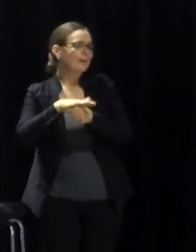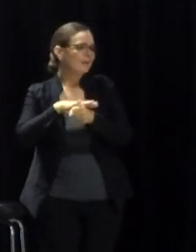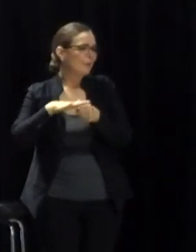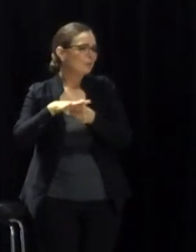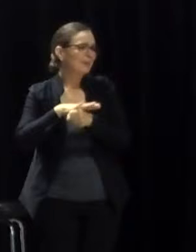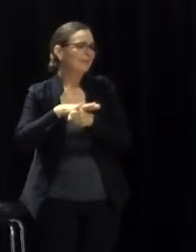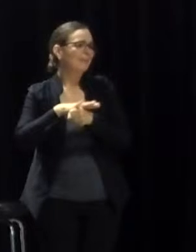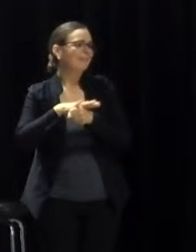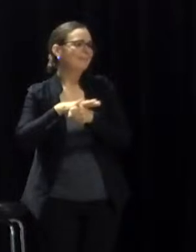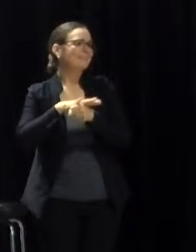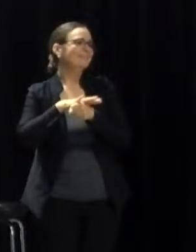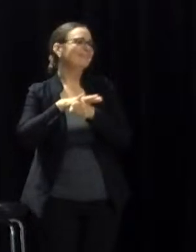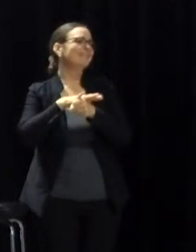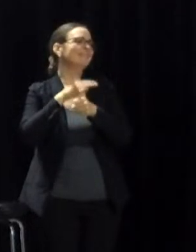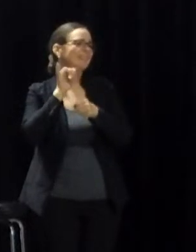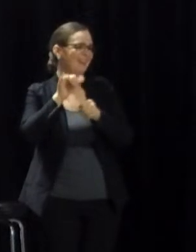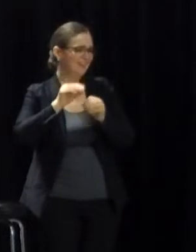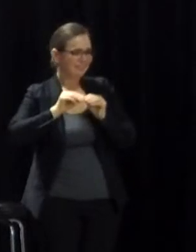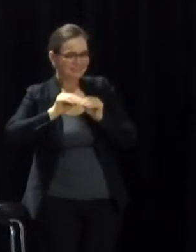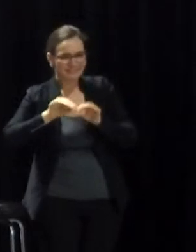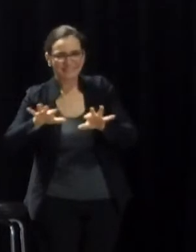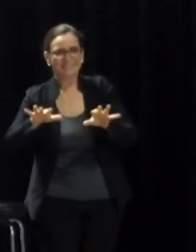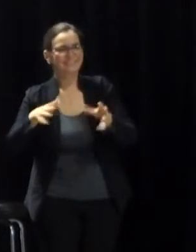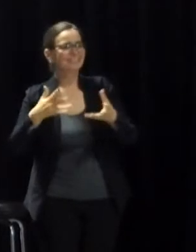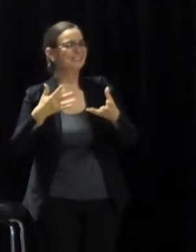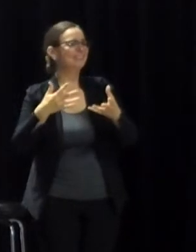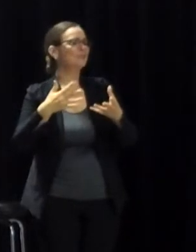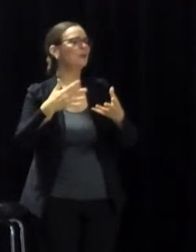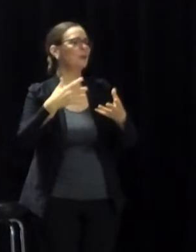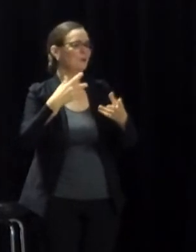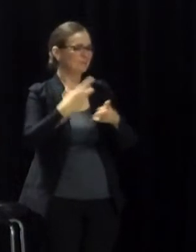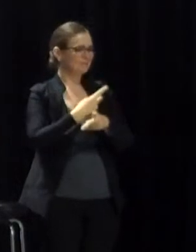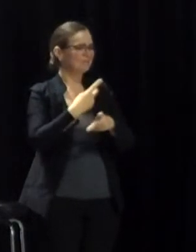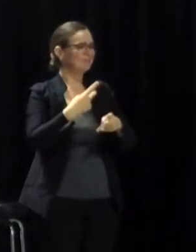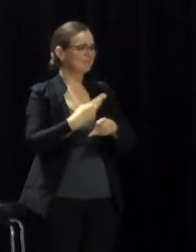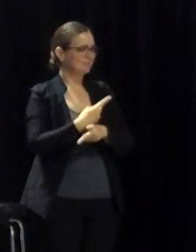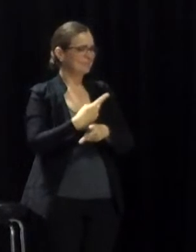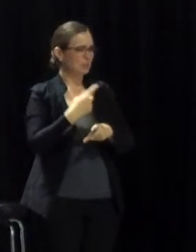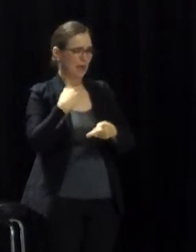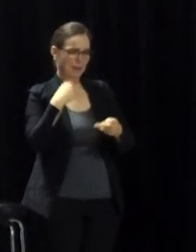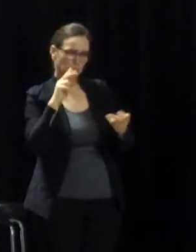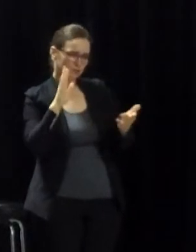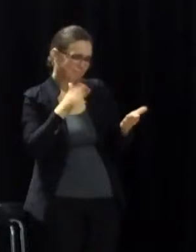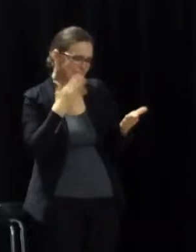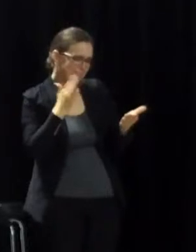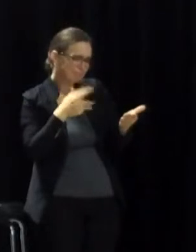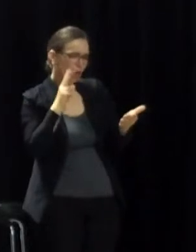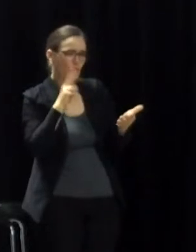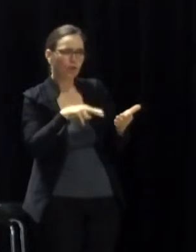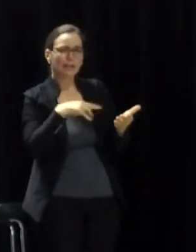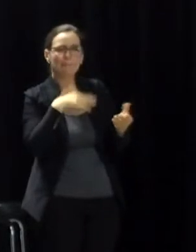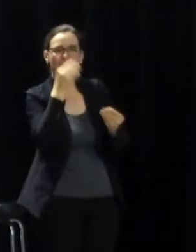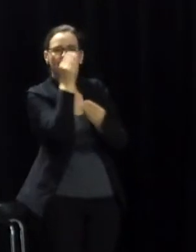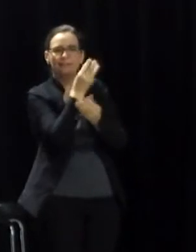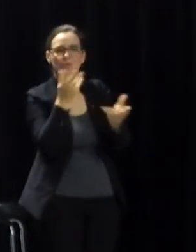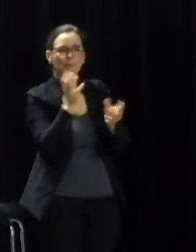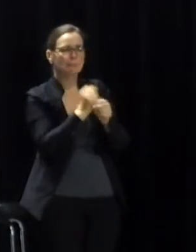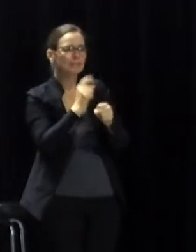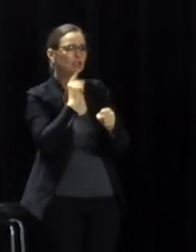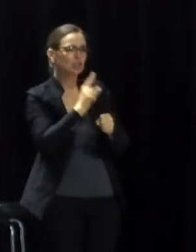who's the workplace, I'm looking which one is workplace. The outer